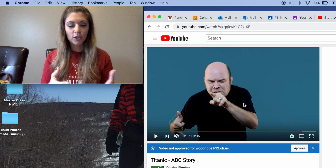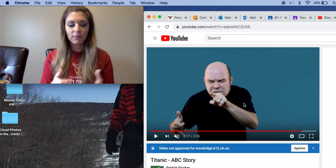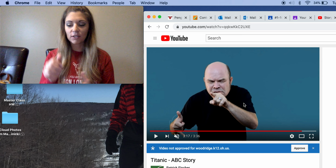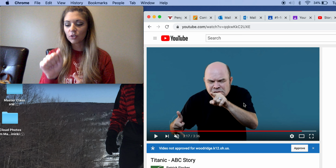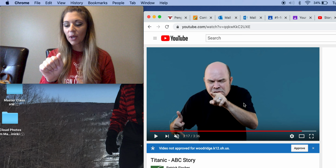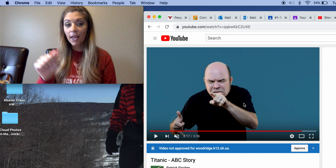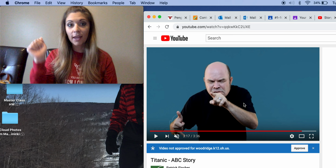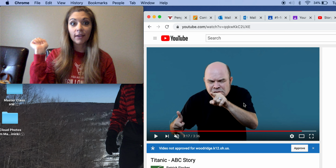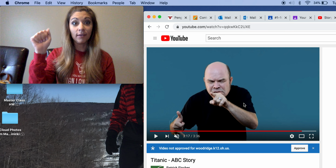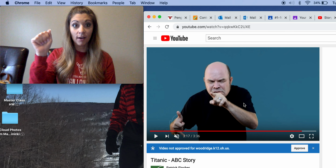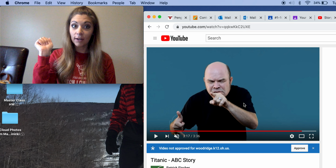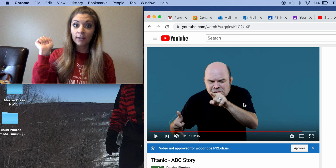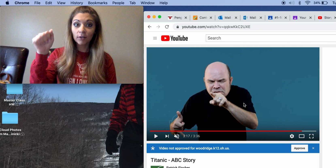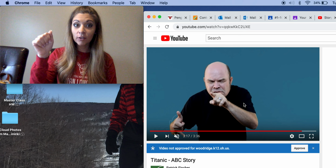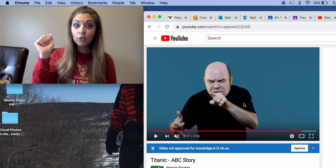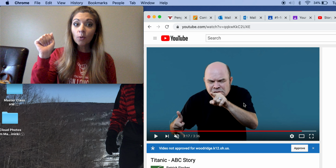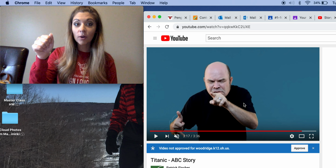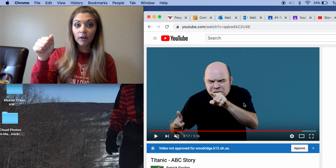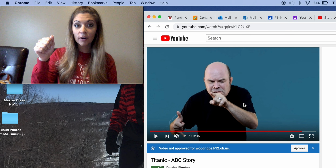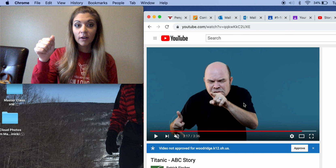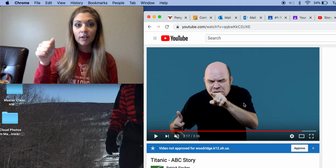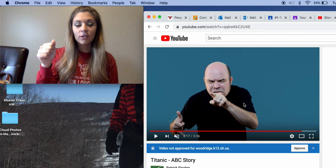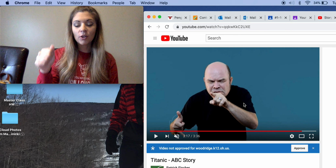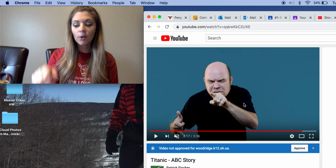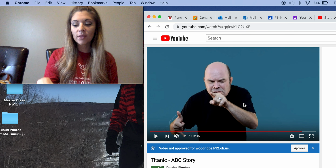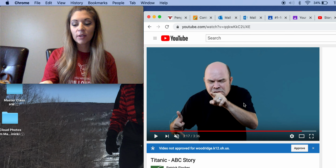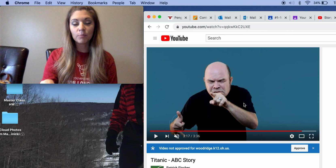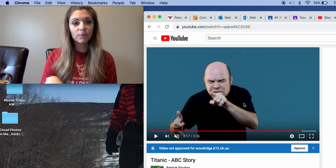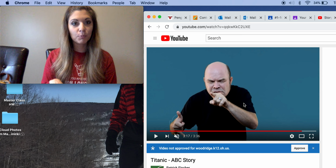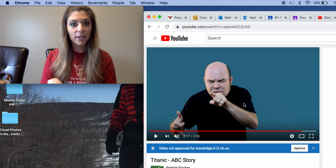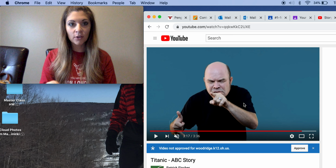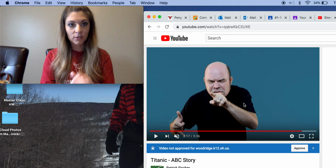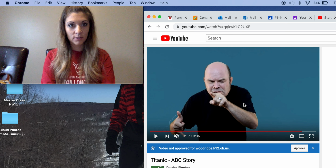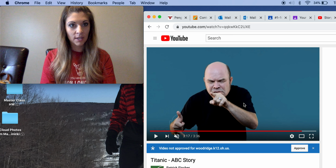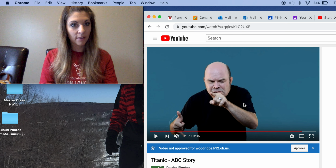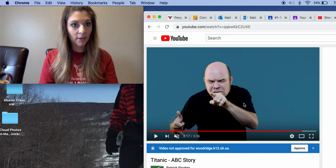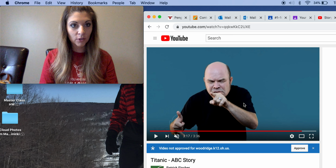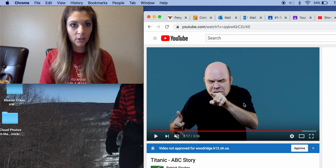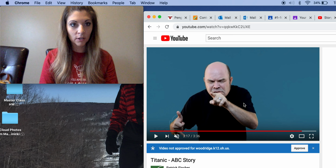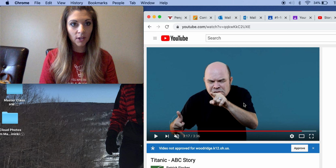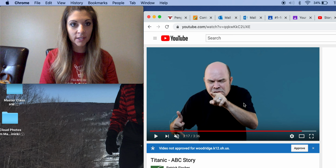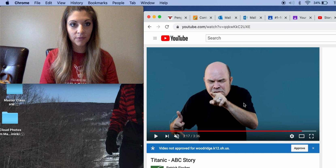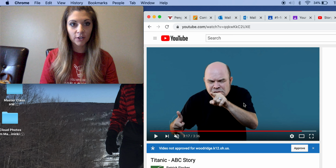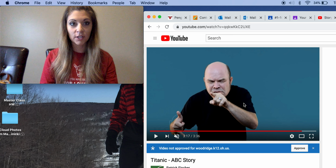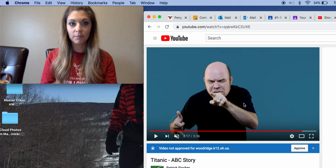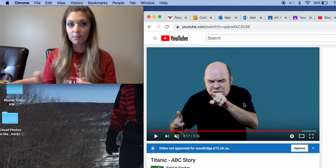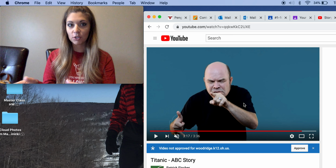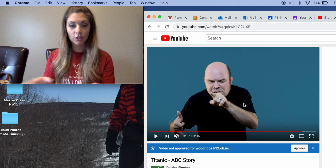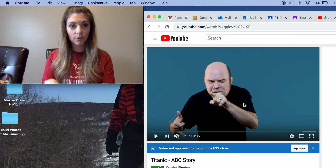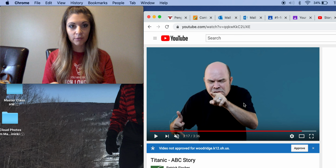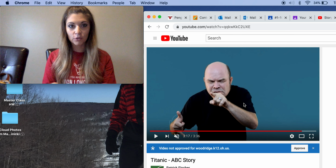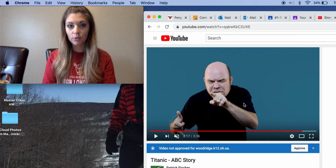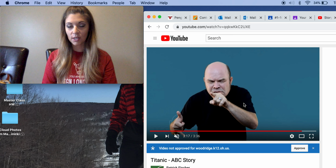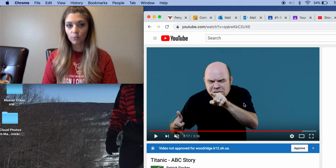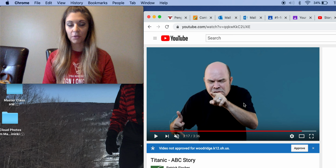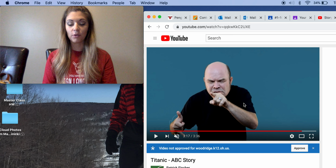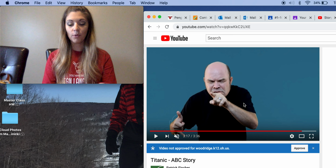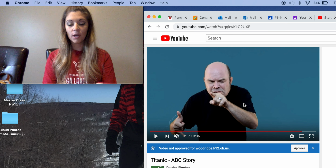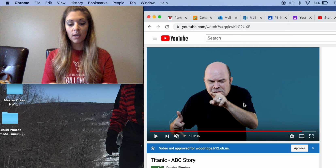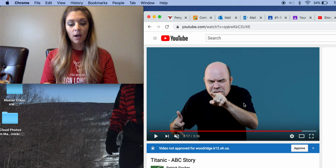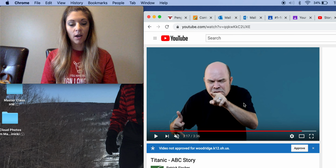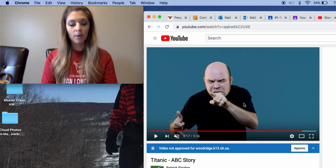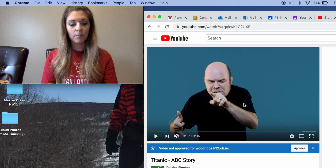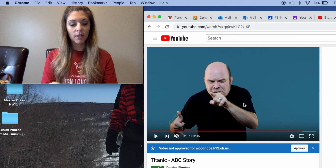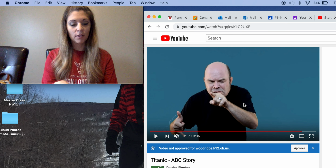what they could mean. So A, knocking on a door, and then tab out your classifier types. Make sure you have your notes out with